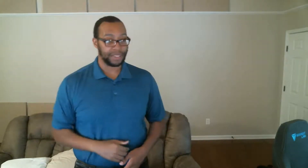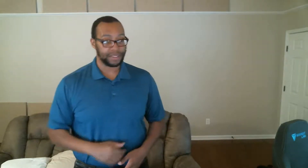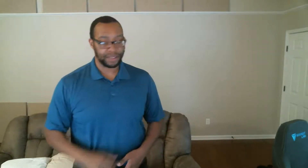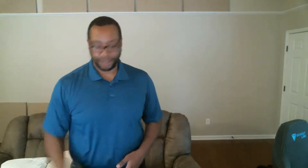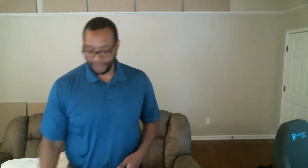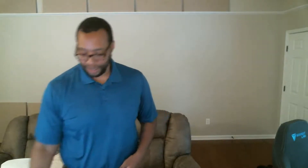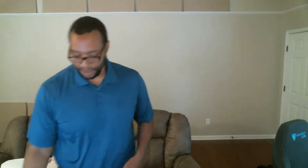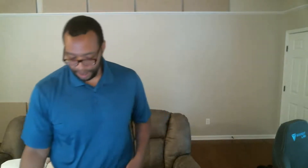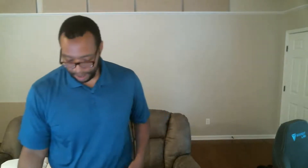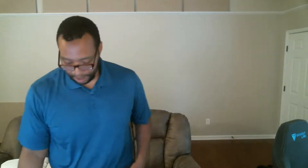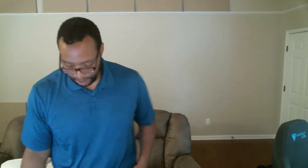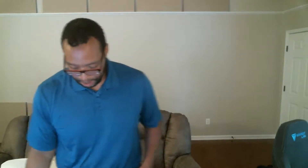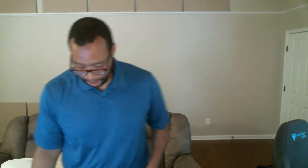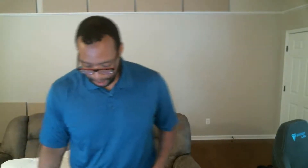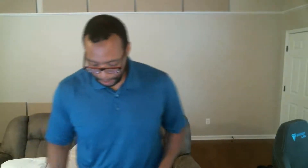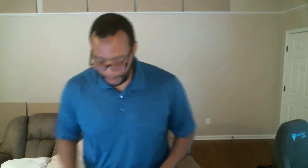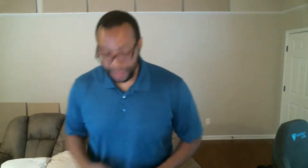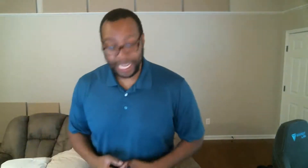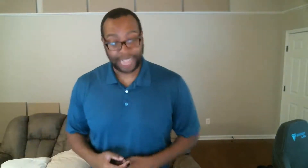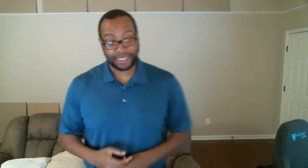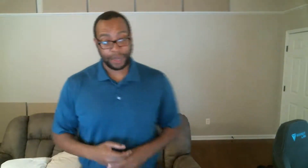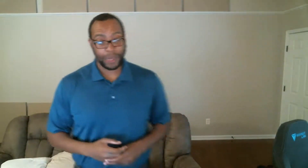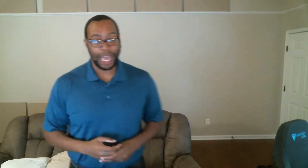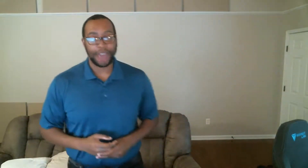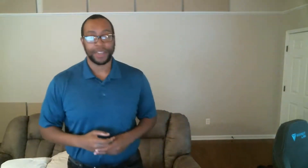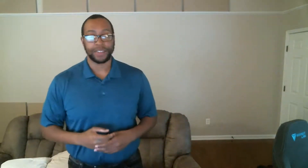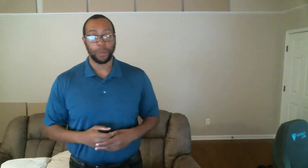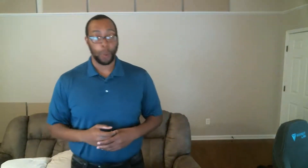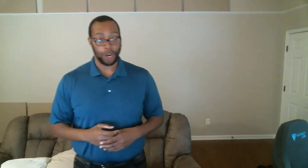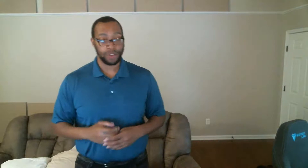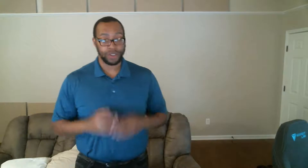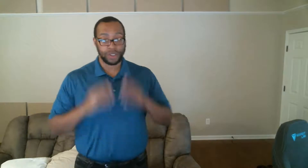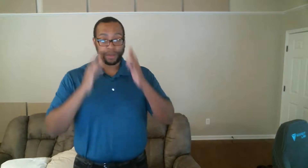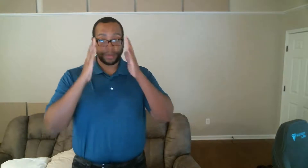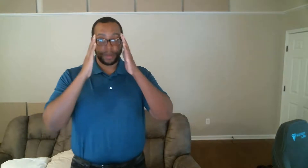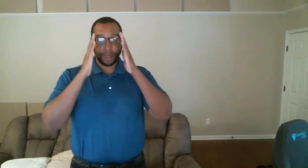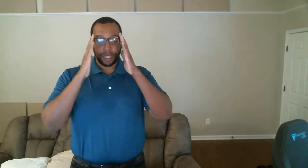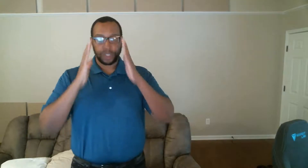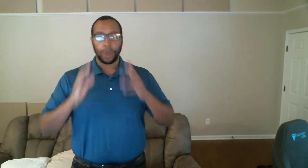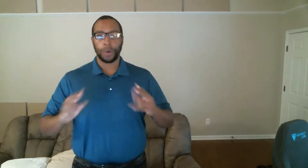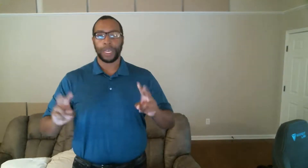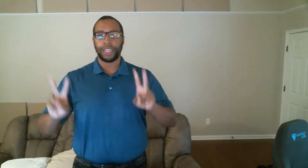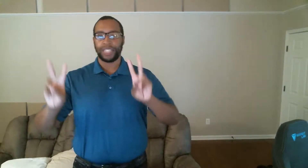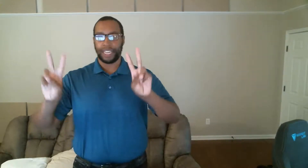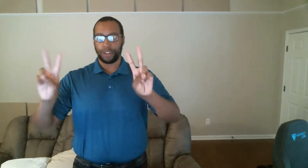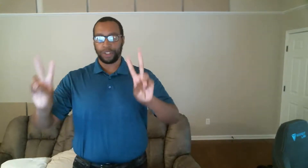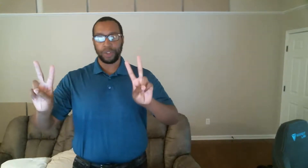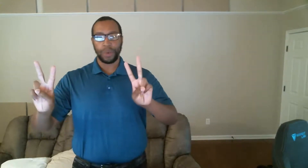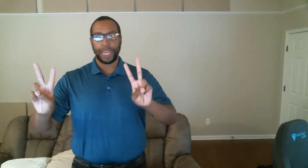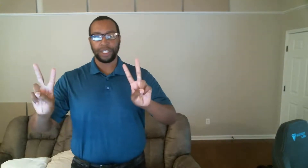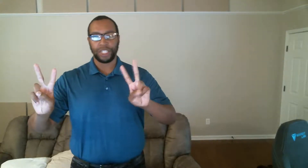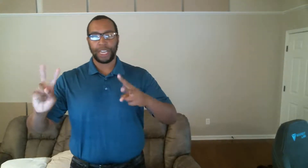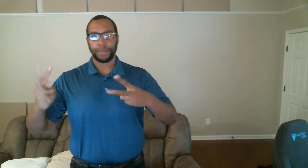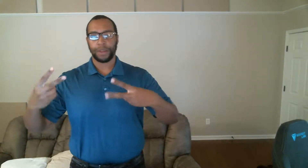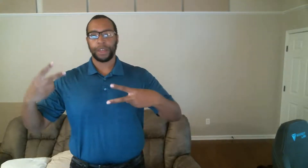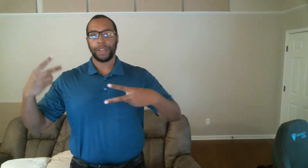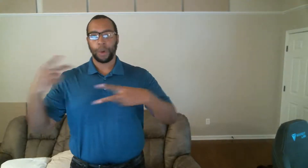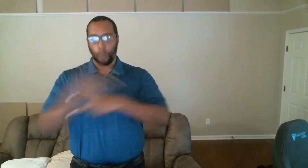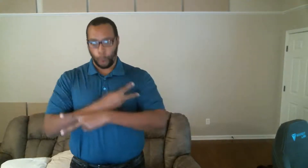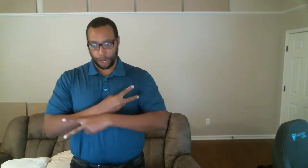best. The next thing we have is worse. So take your 2-hand shape,